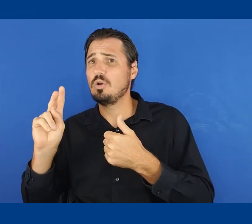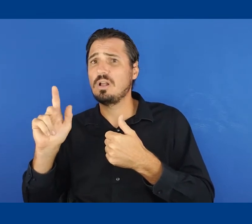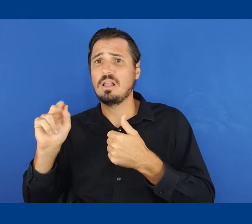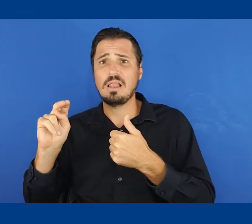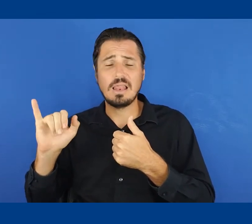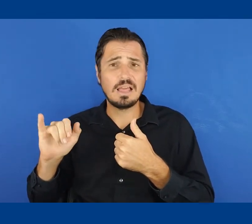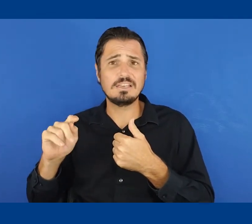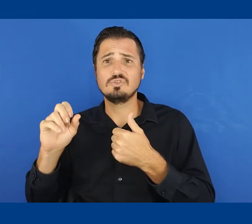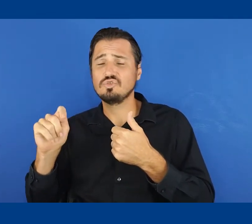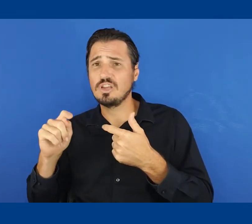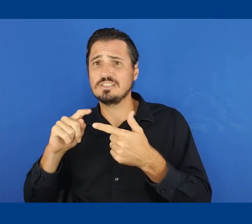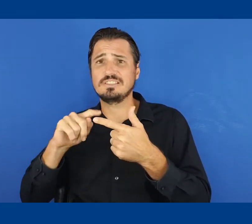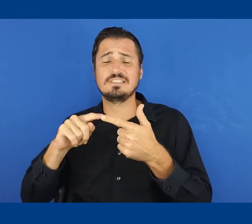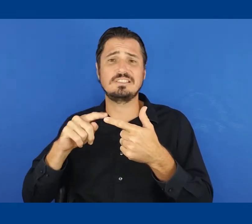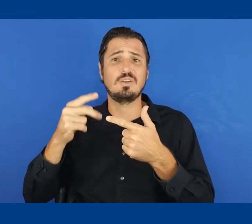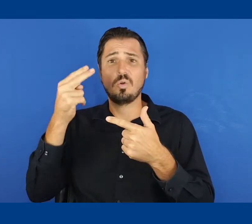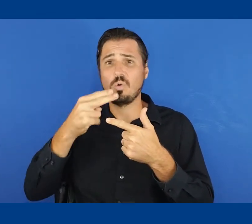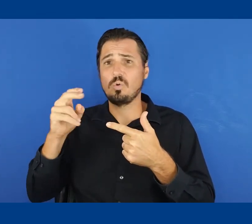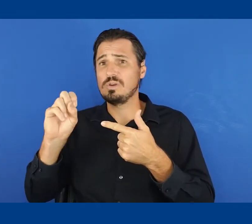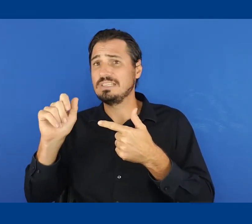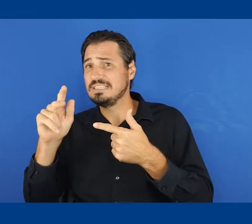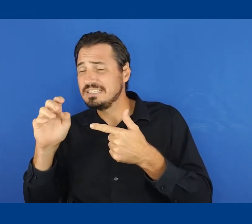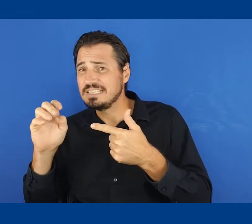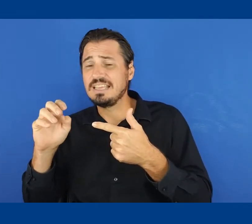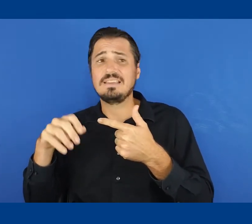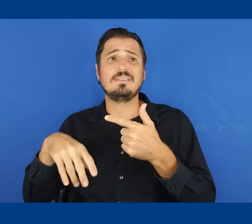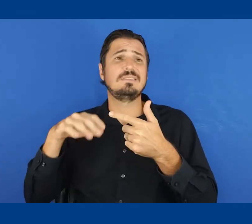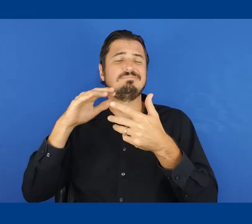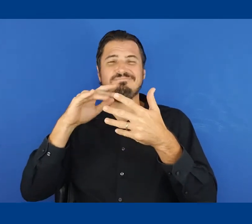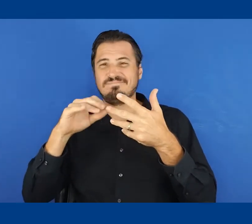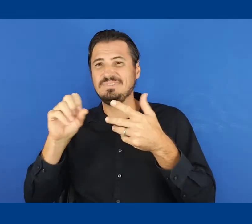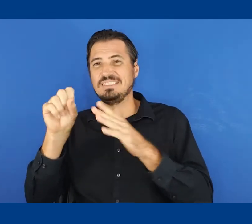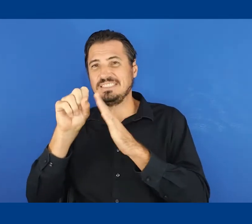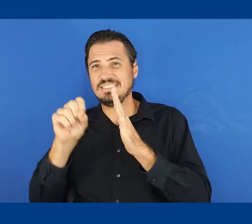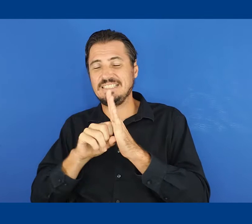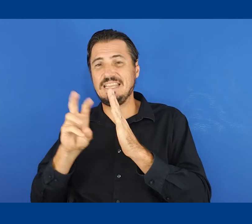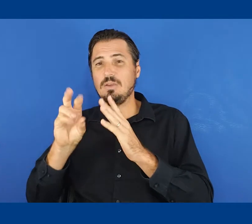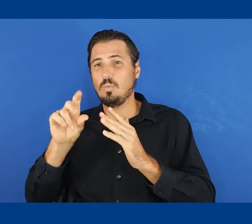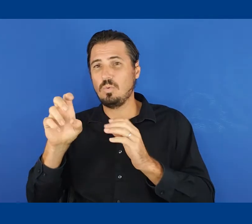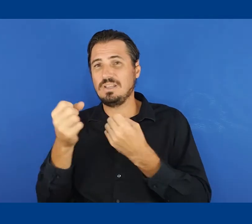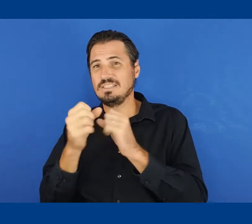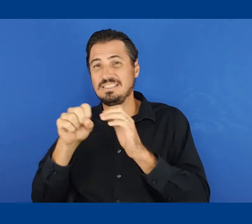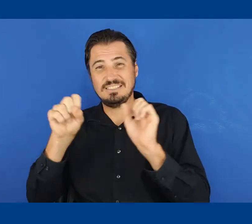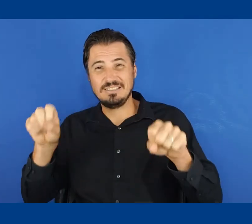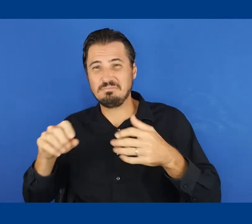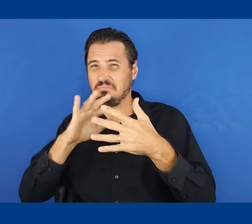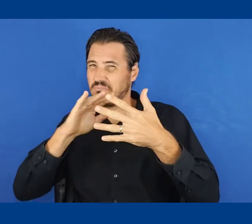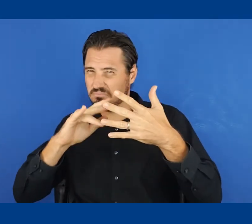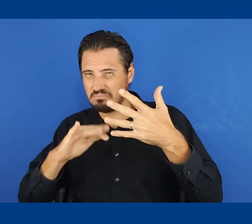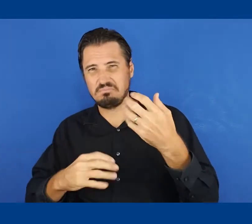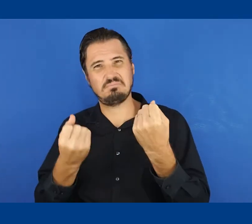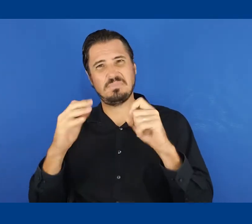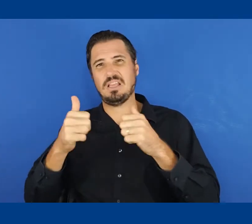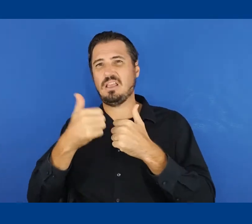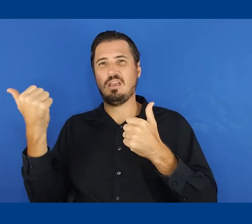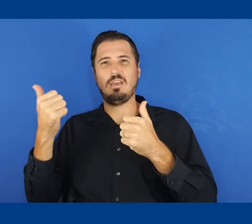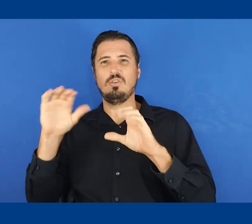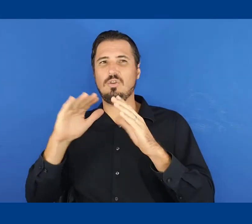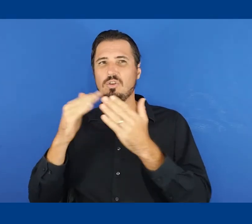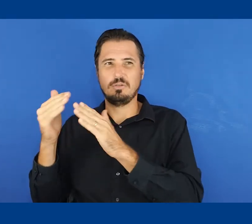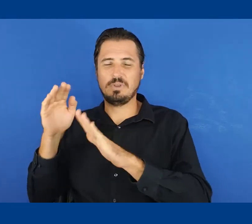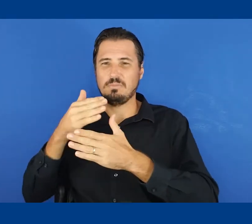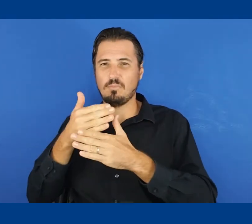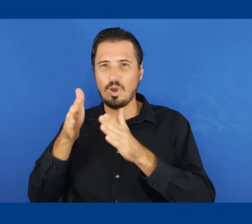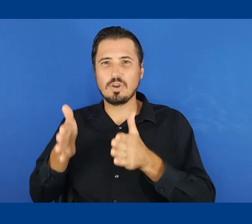McKinney-Vento Homeless Assistance Act, Hawaii Savin, Statewide Safety Systems, and other community partners.